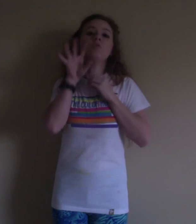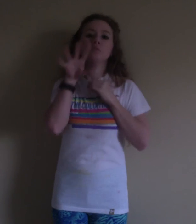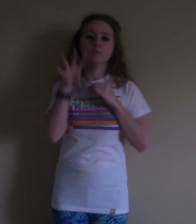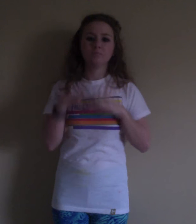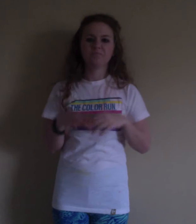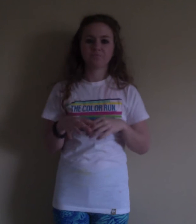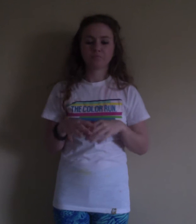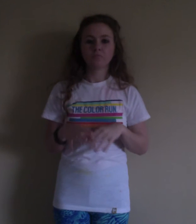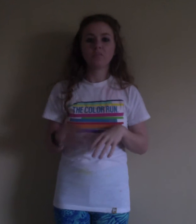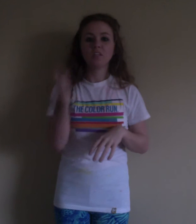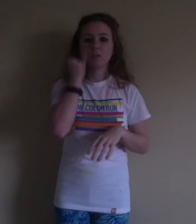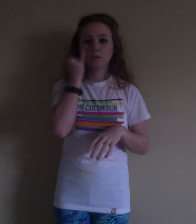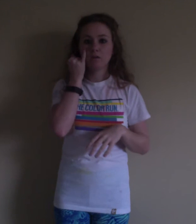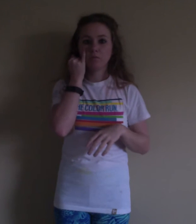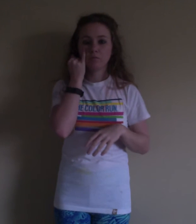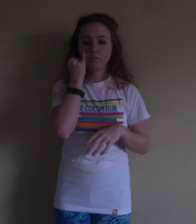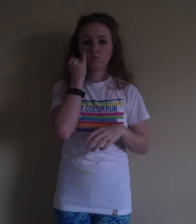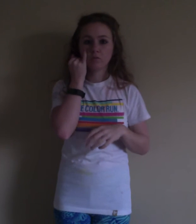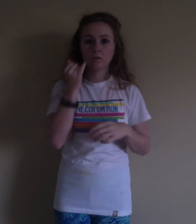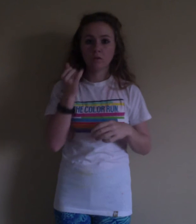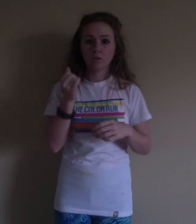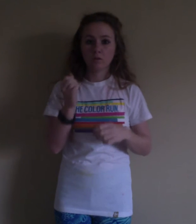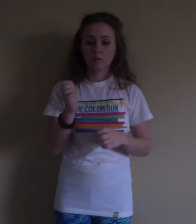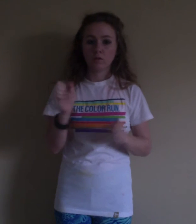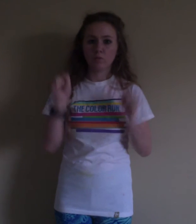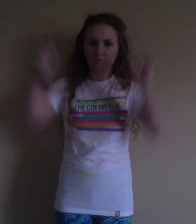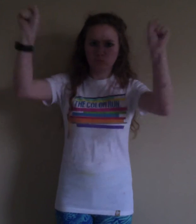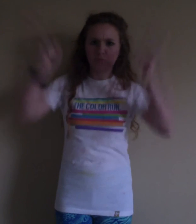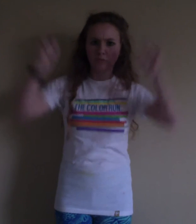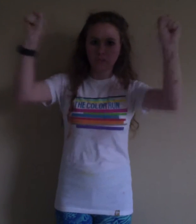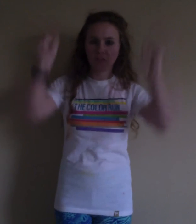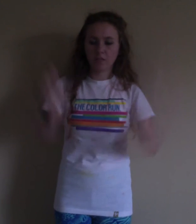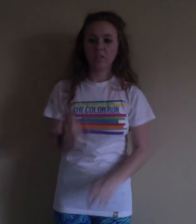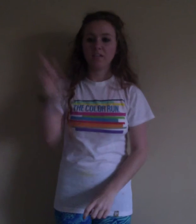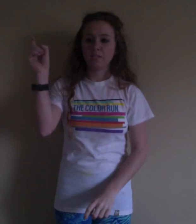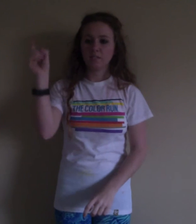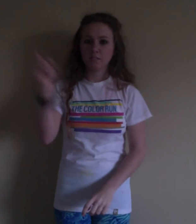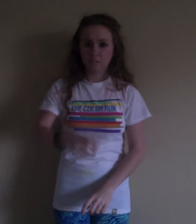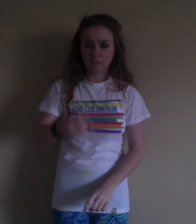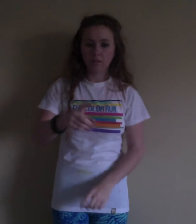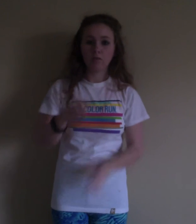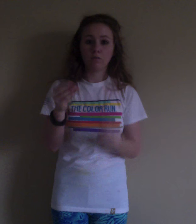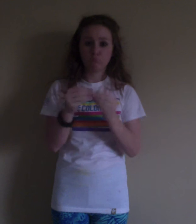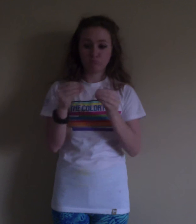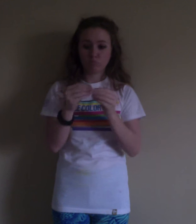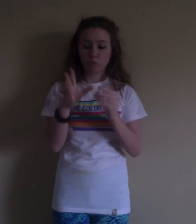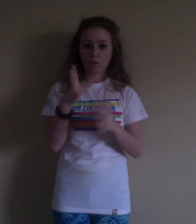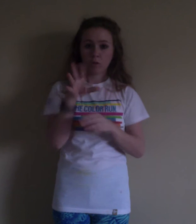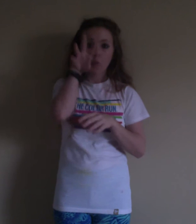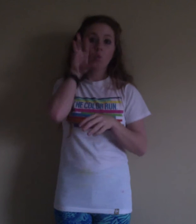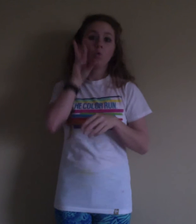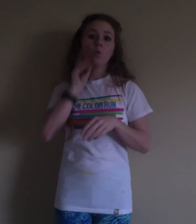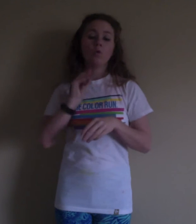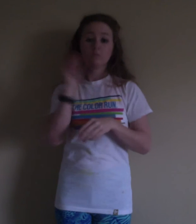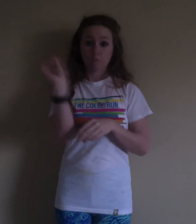as they work harder. The body responds by breathing more quickly and deeply. As the cells of the muscles use up more